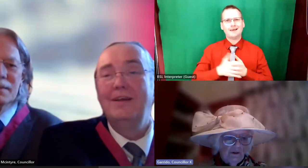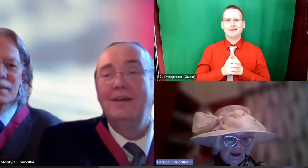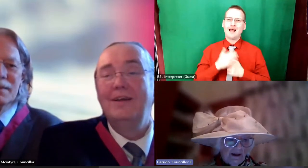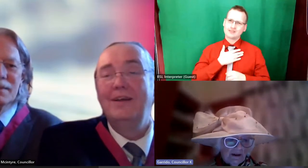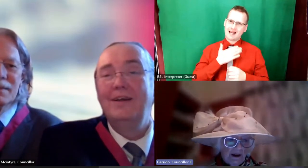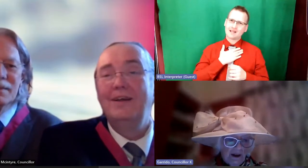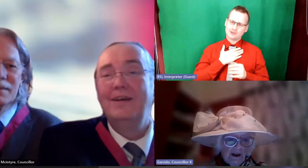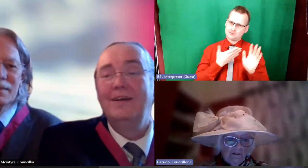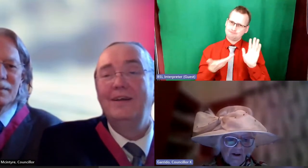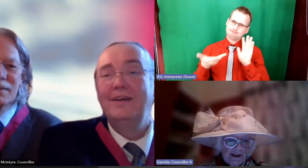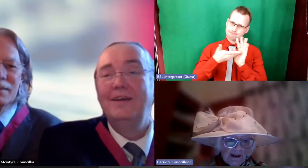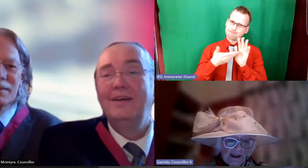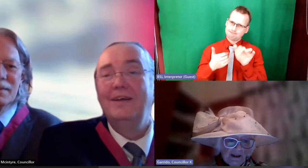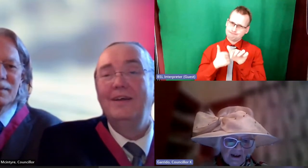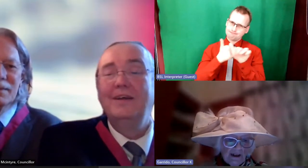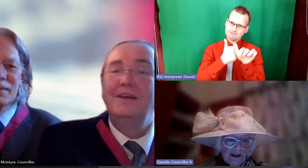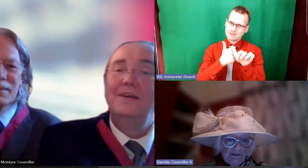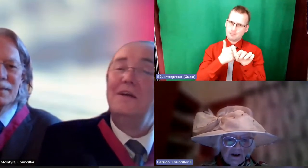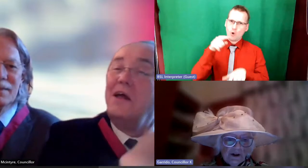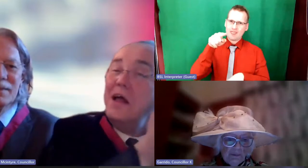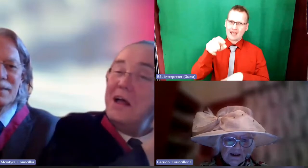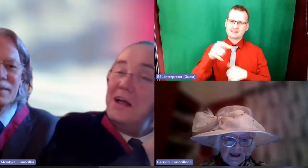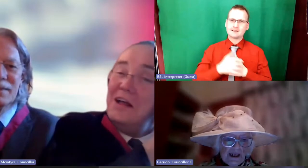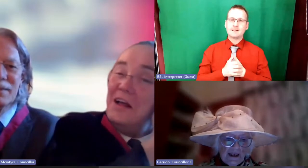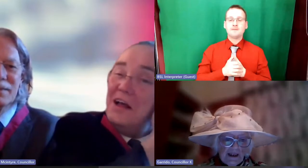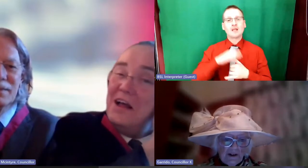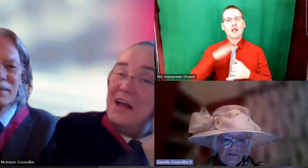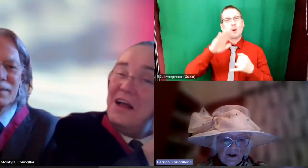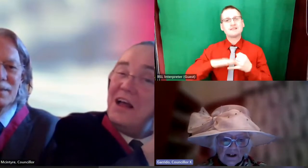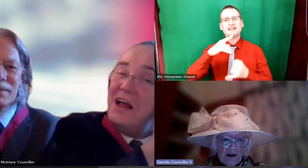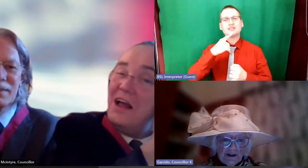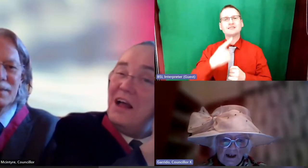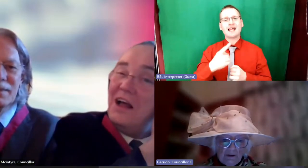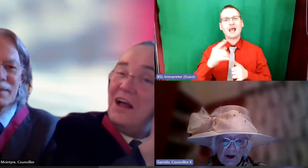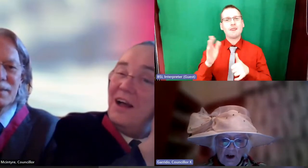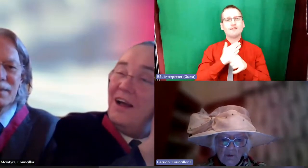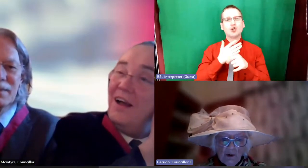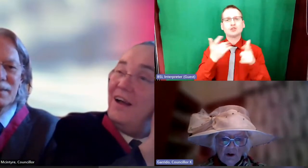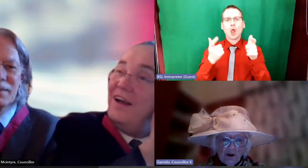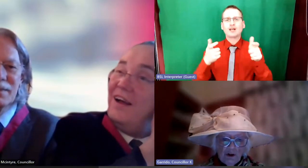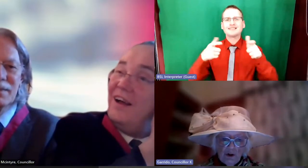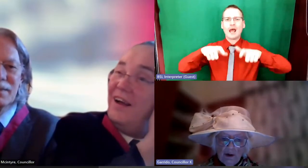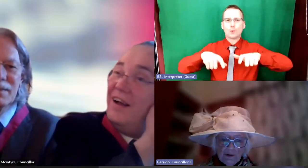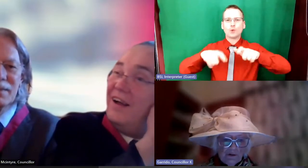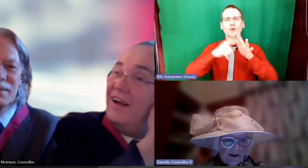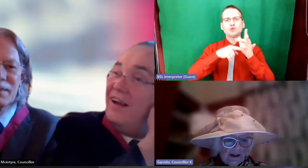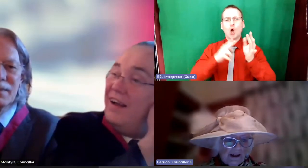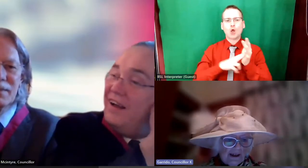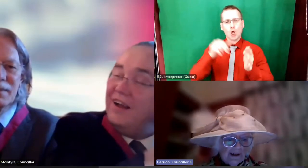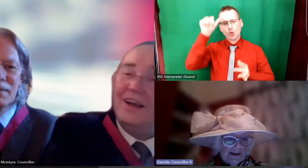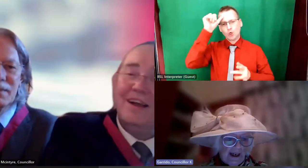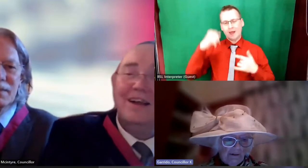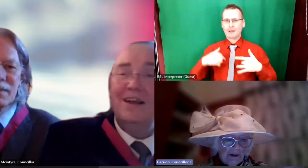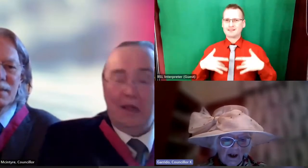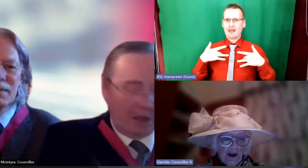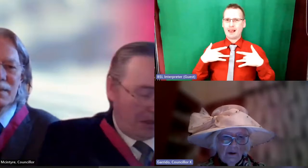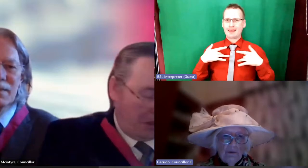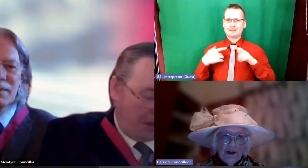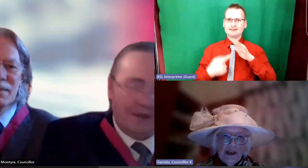to echo that. Finally, can I finish by saying, in the first lockdown, when John knew I was feeling a little